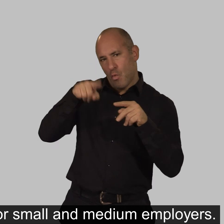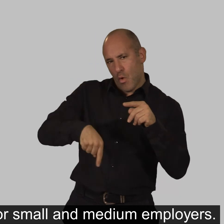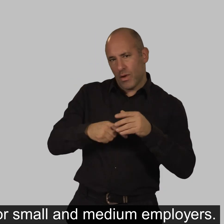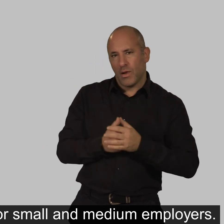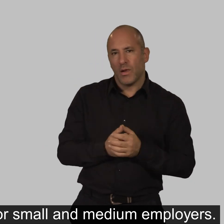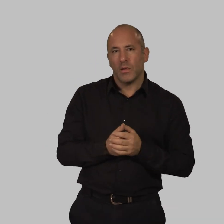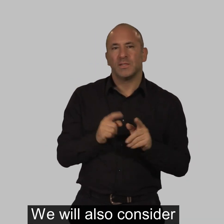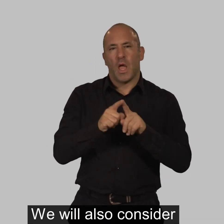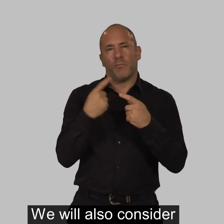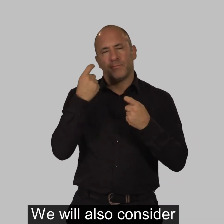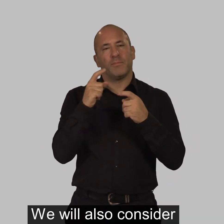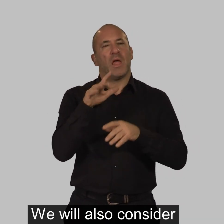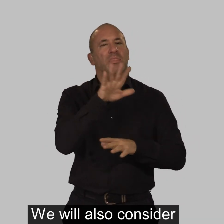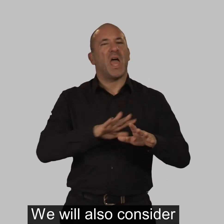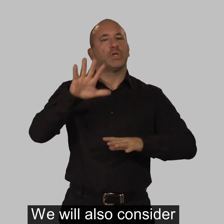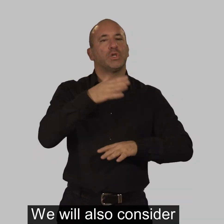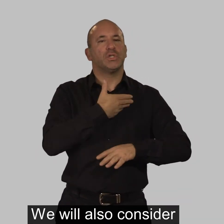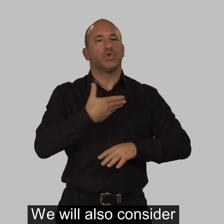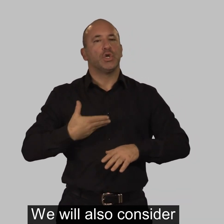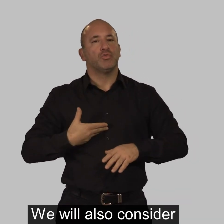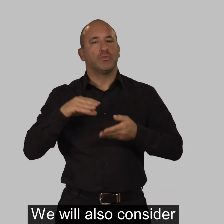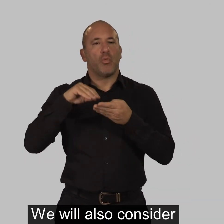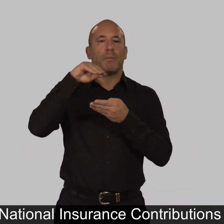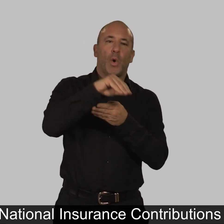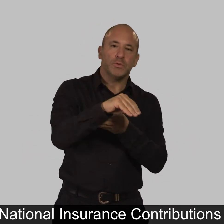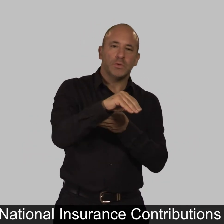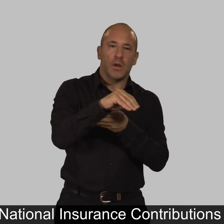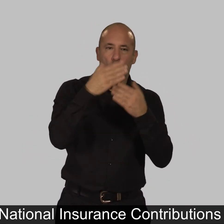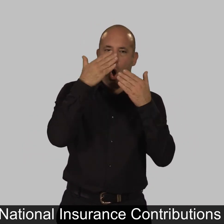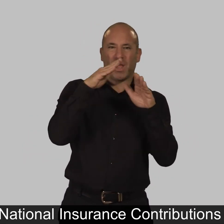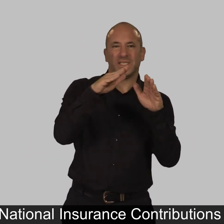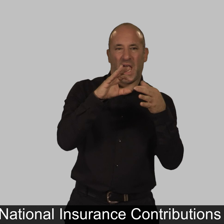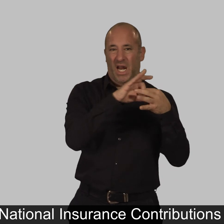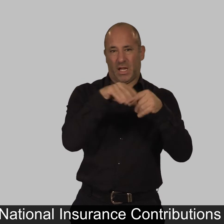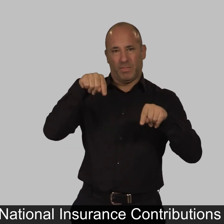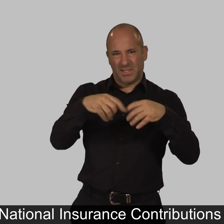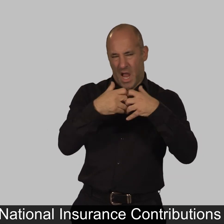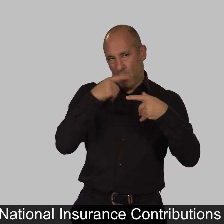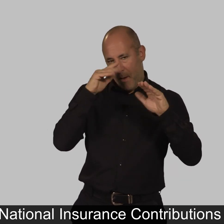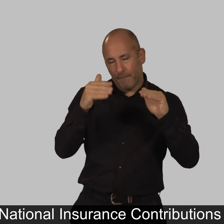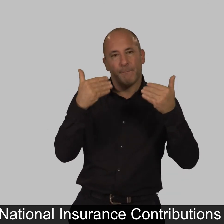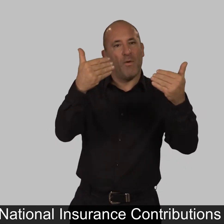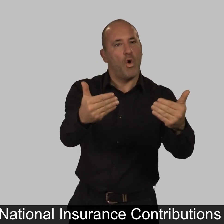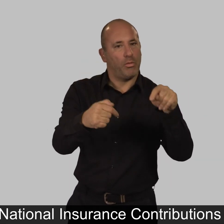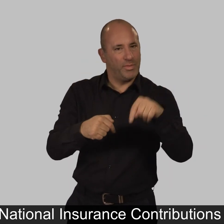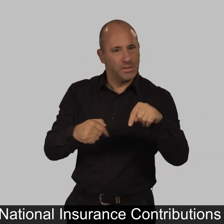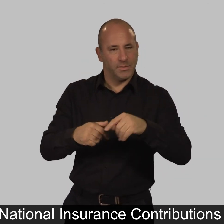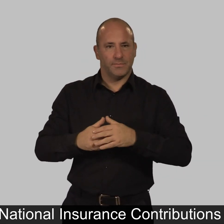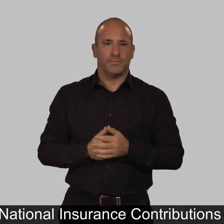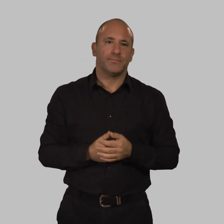We will also consider how to take forward a national insurance contributions holiday alongside